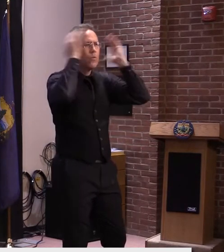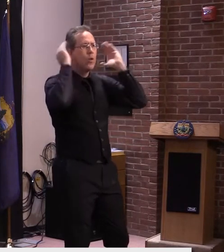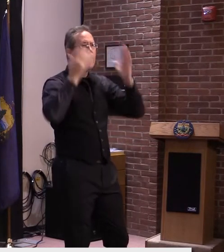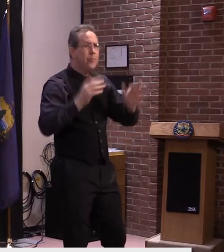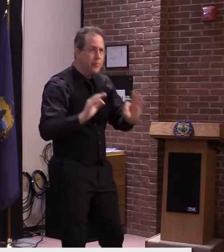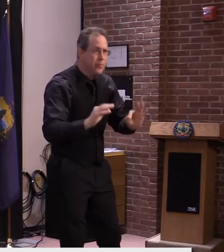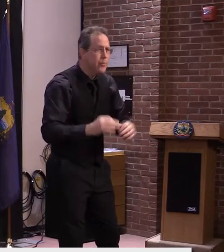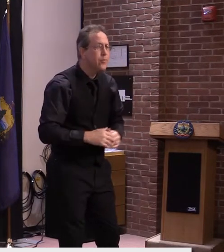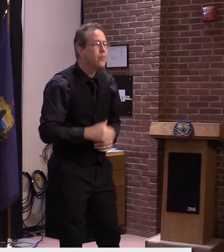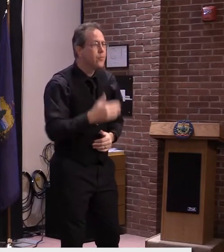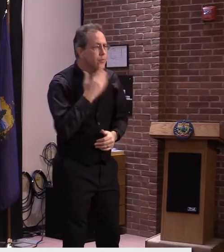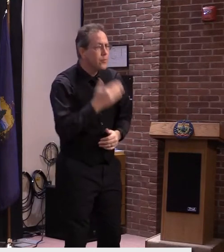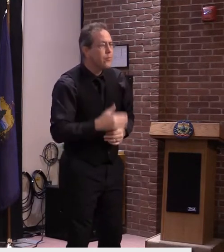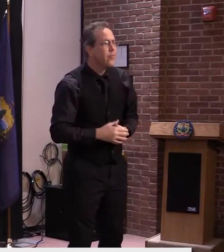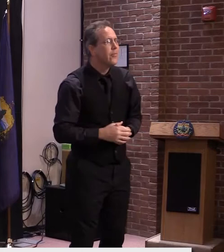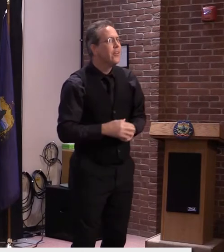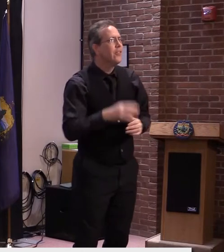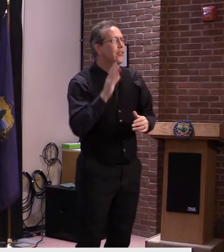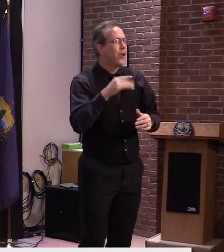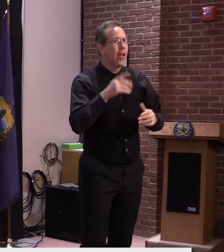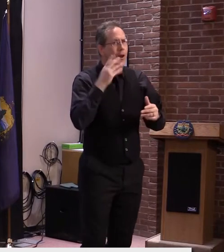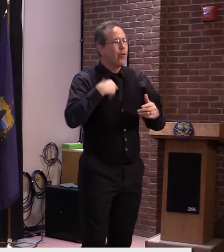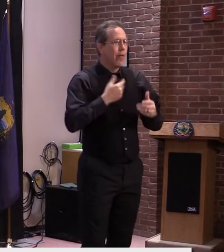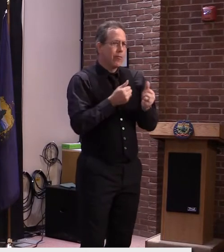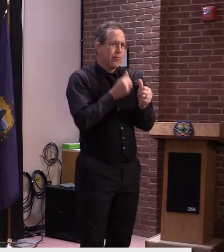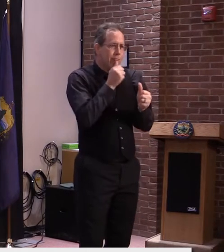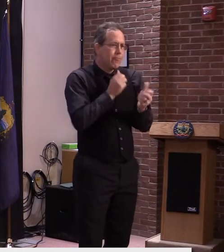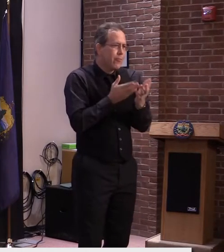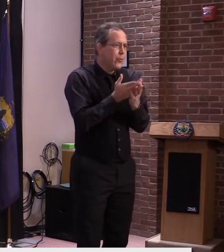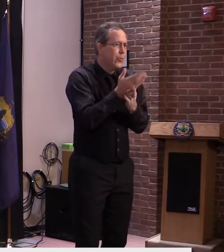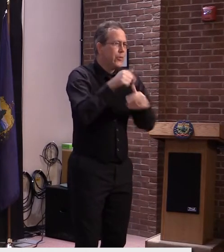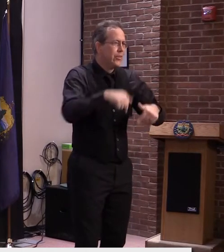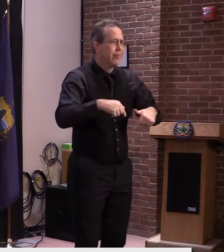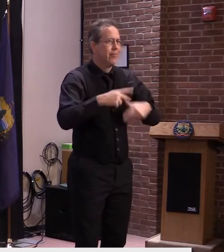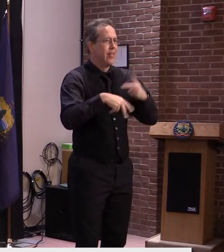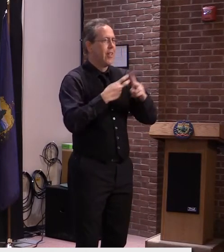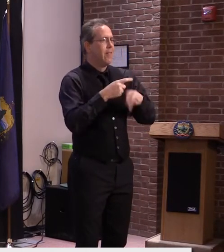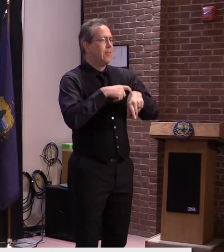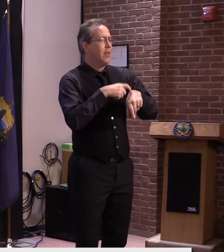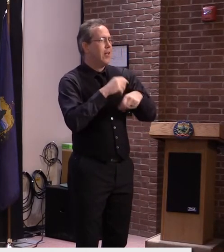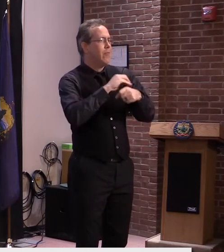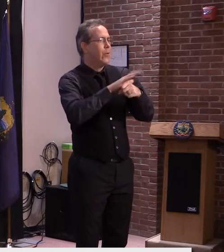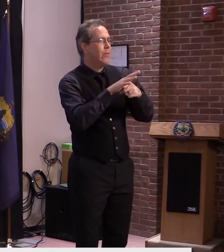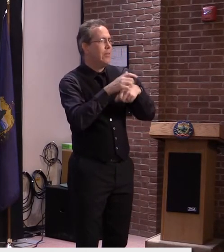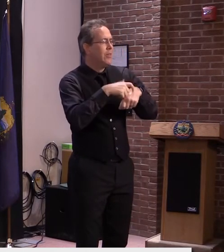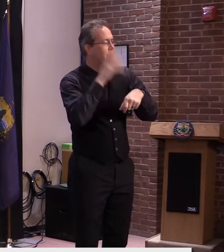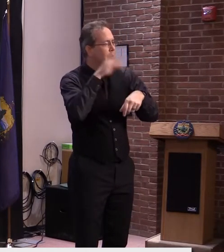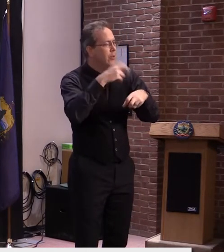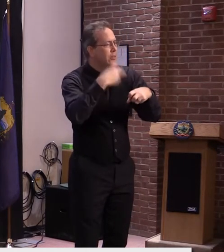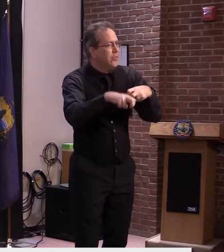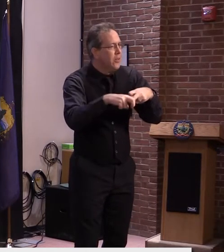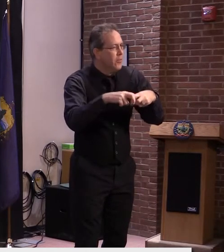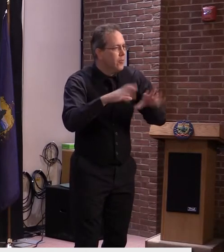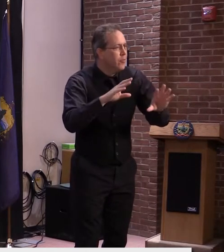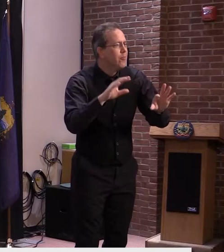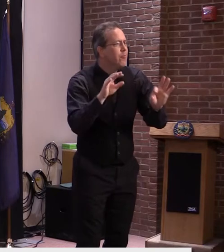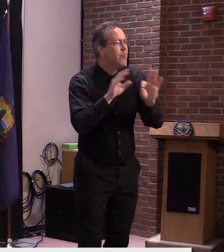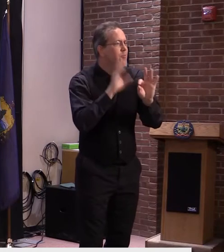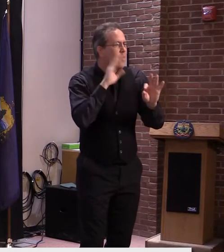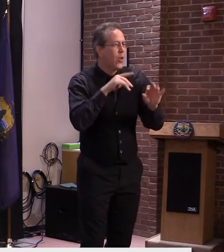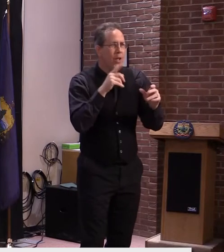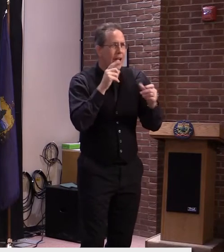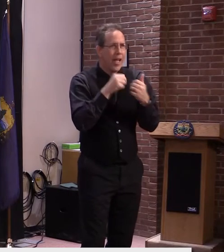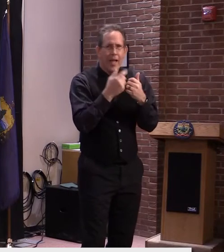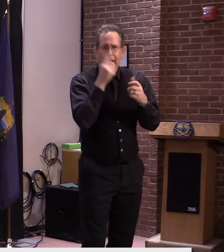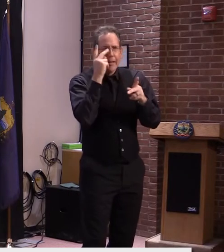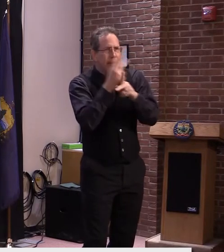COVID. That said, we recognize that it can be hard to plan in a time to get an additional COVID vaccine. We want to